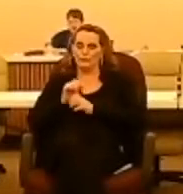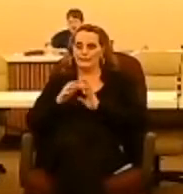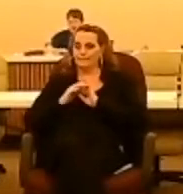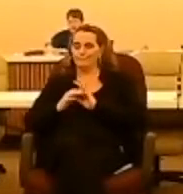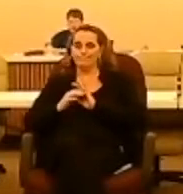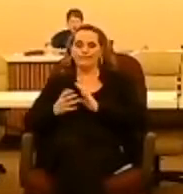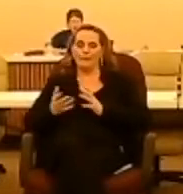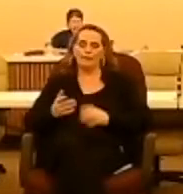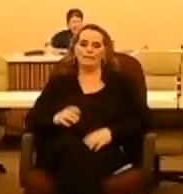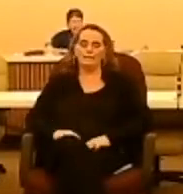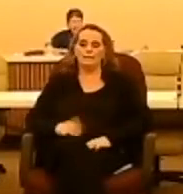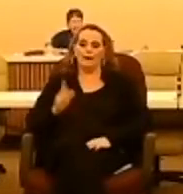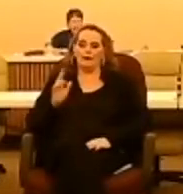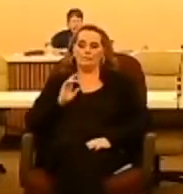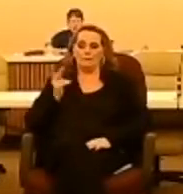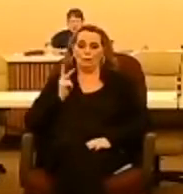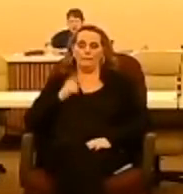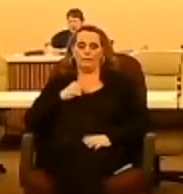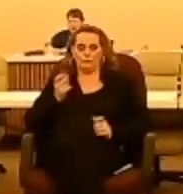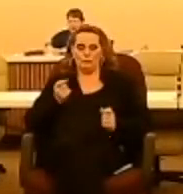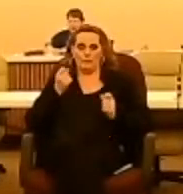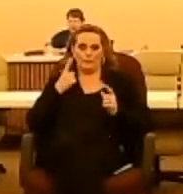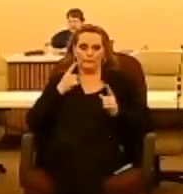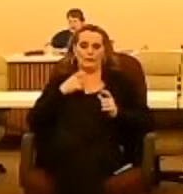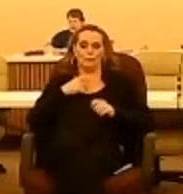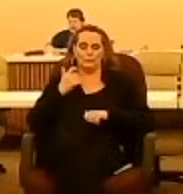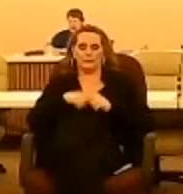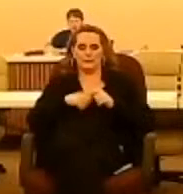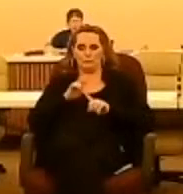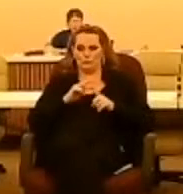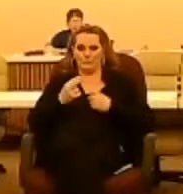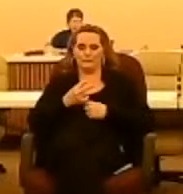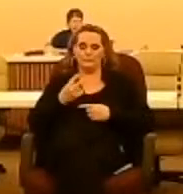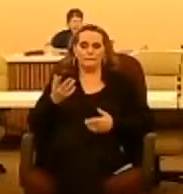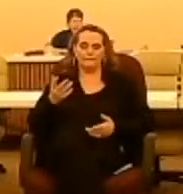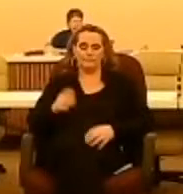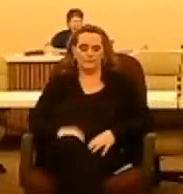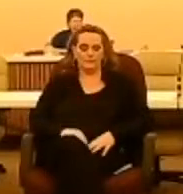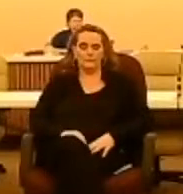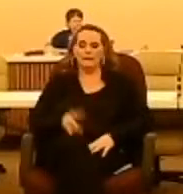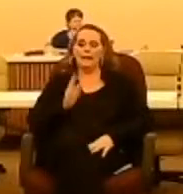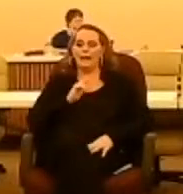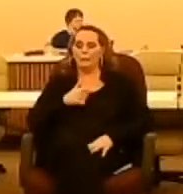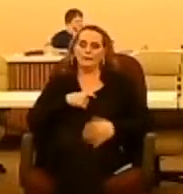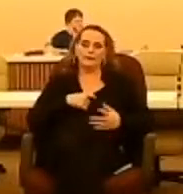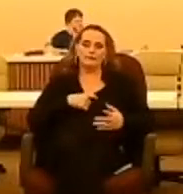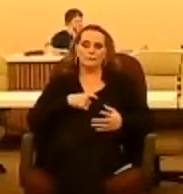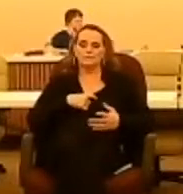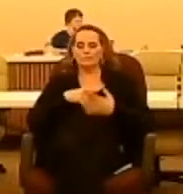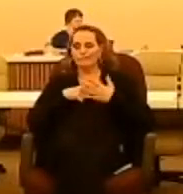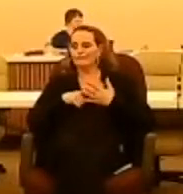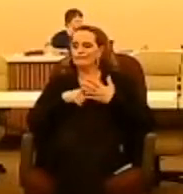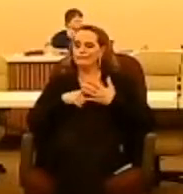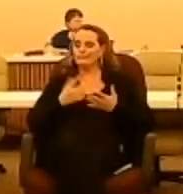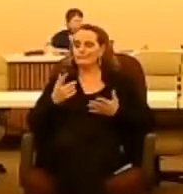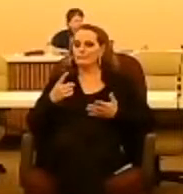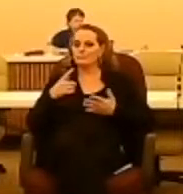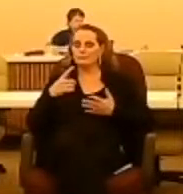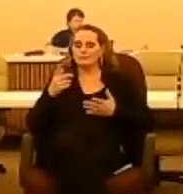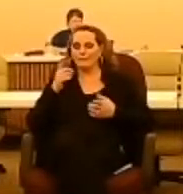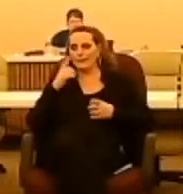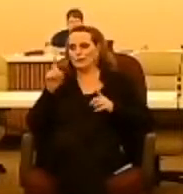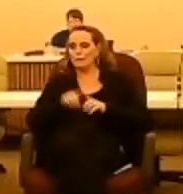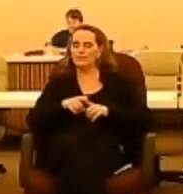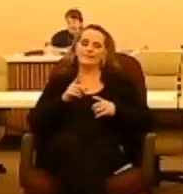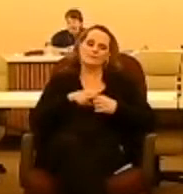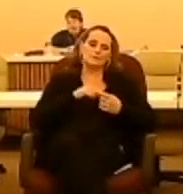basically been able, you know, understand where each of the other is coming from, and we make concessions. But there are certain